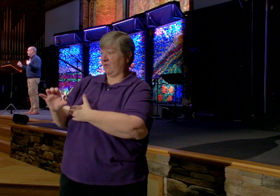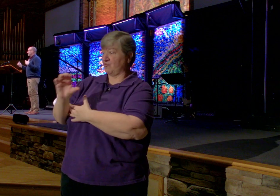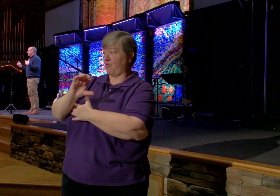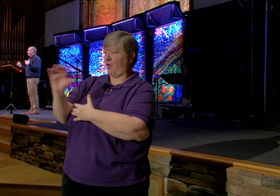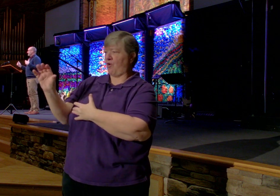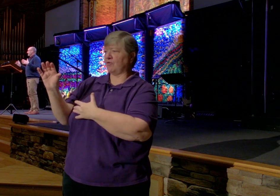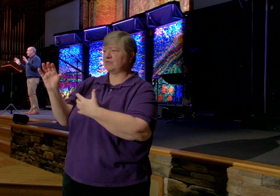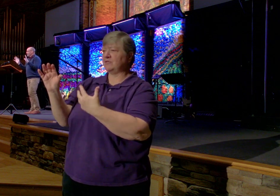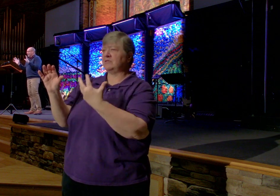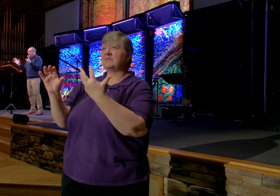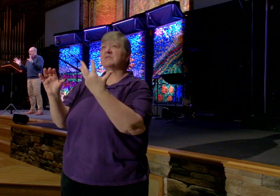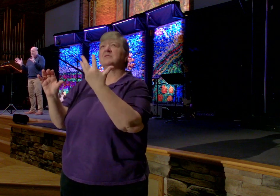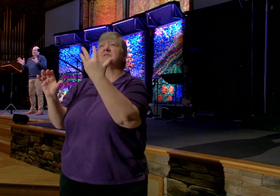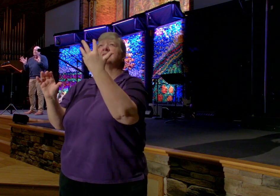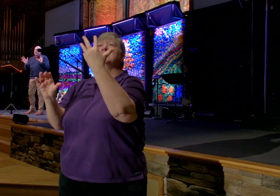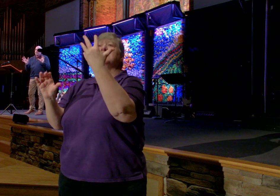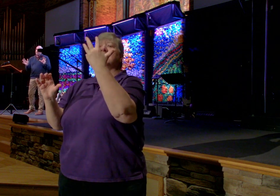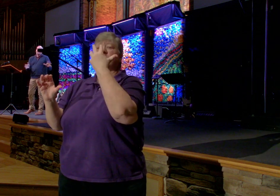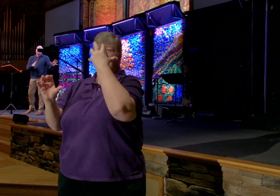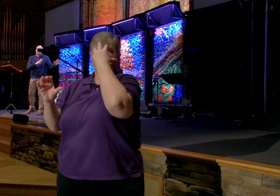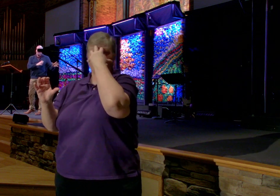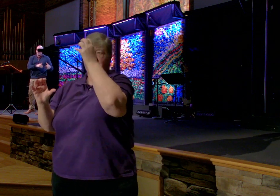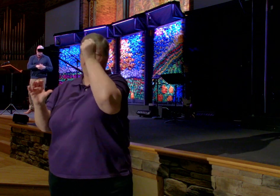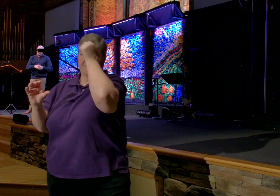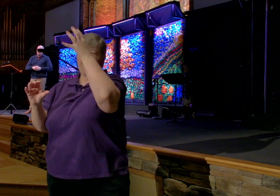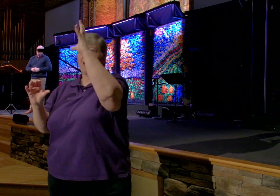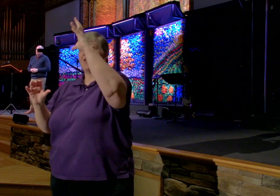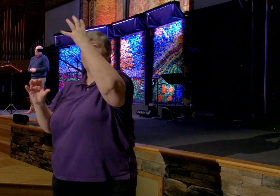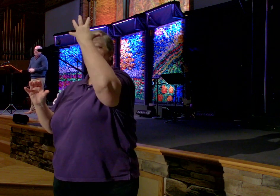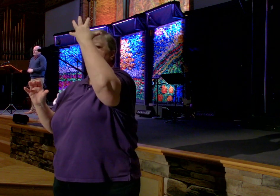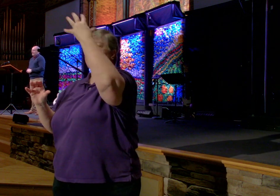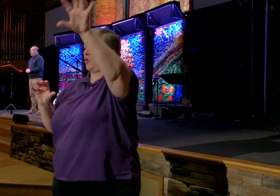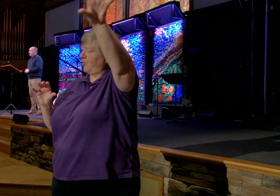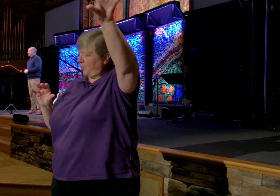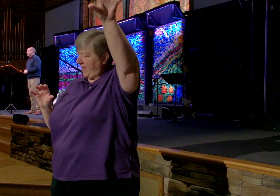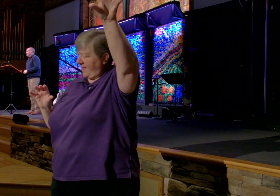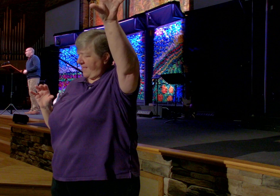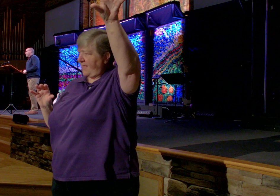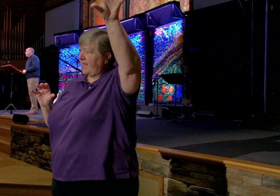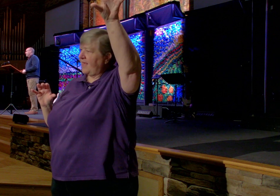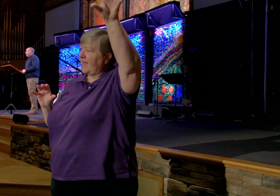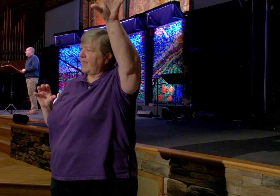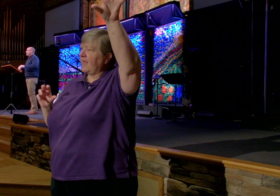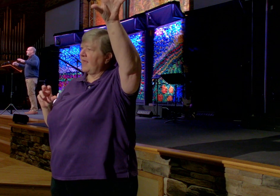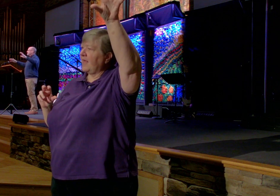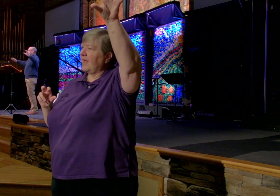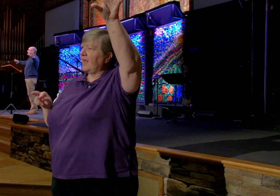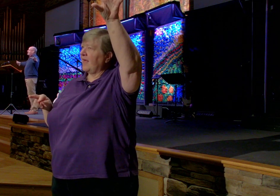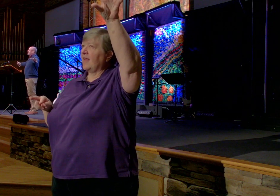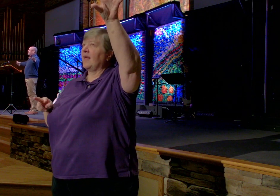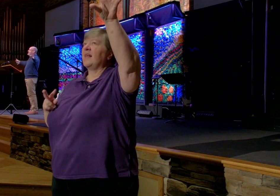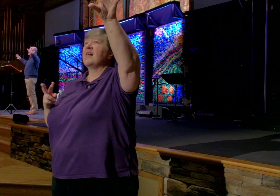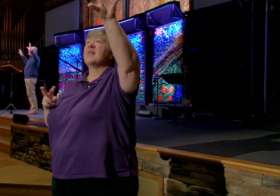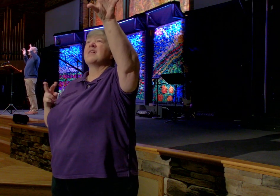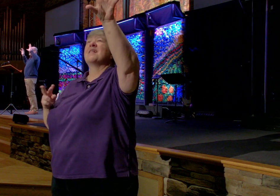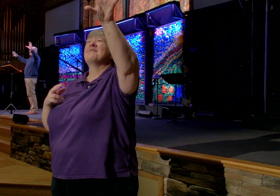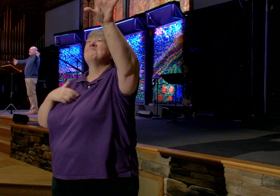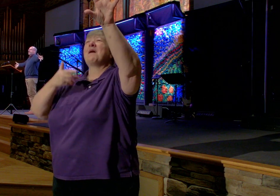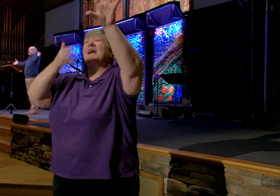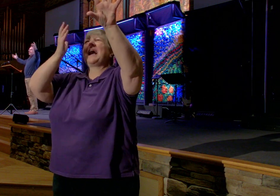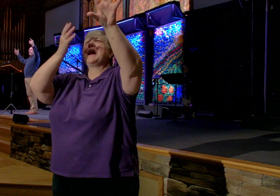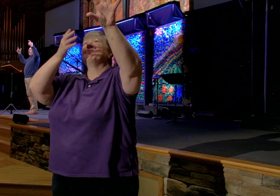the cross, the Father turned away his face. And Jesus cried